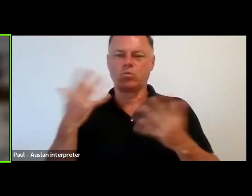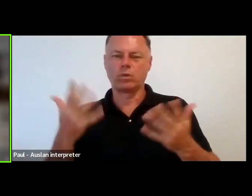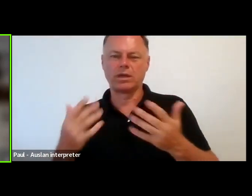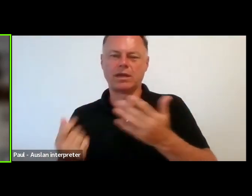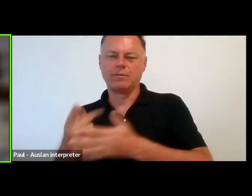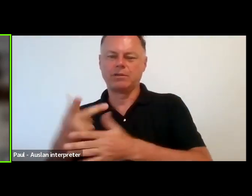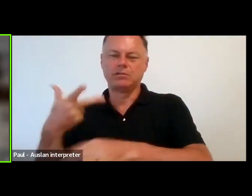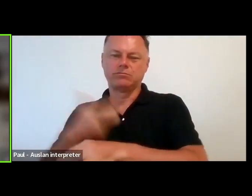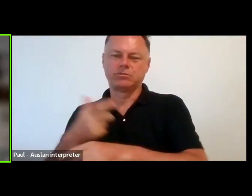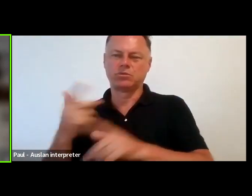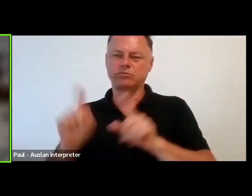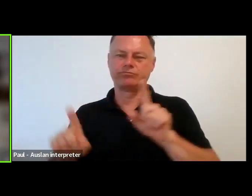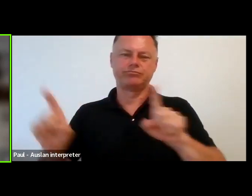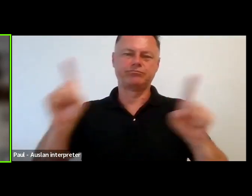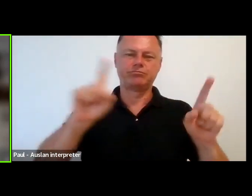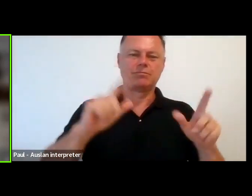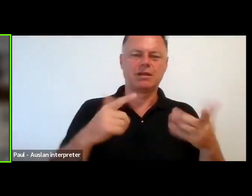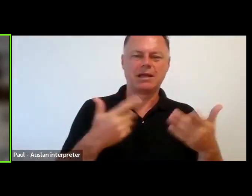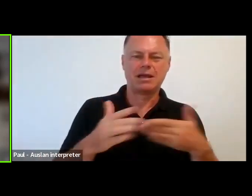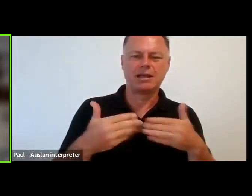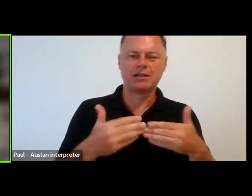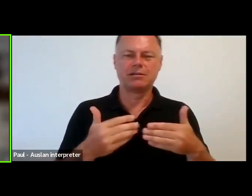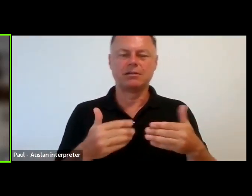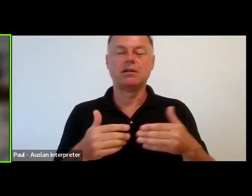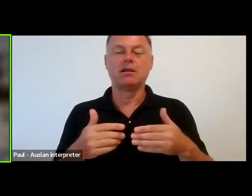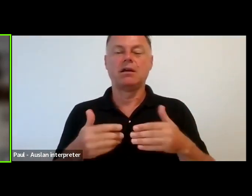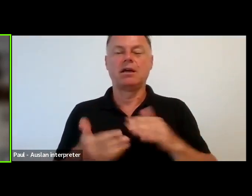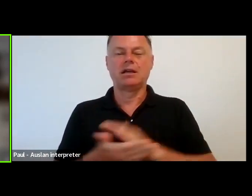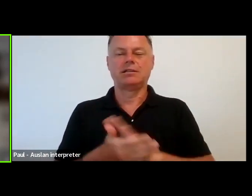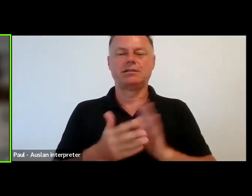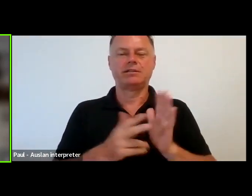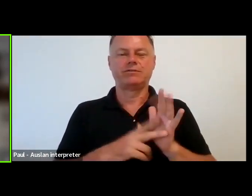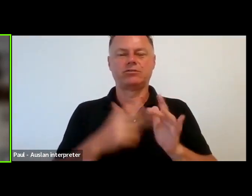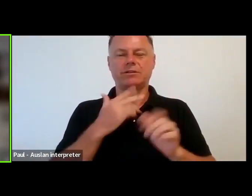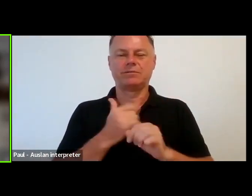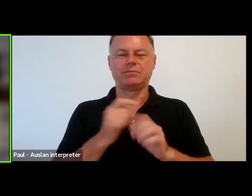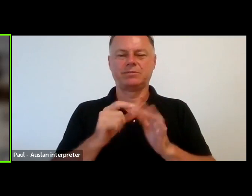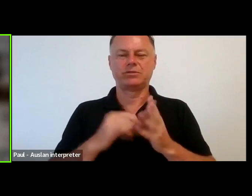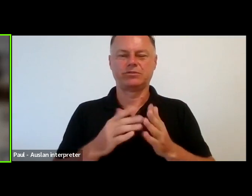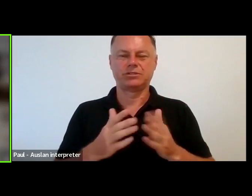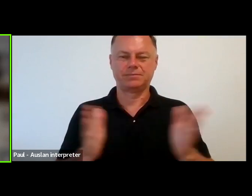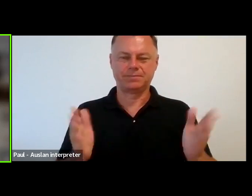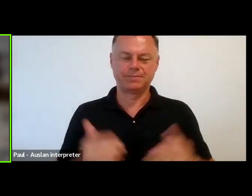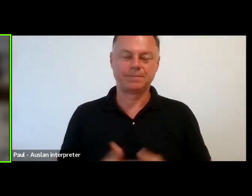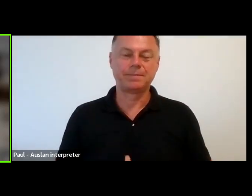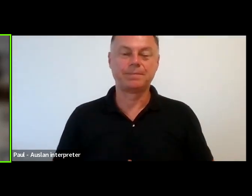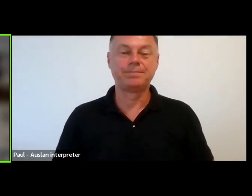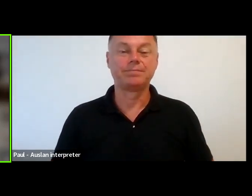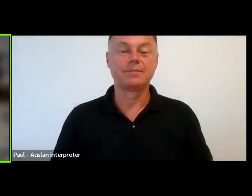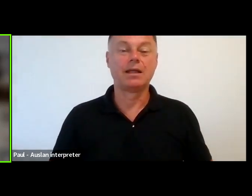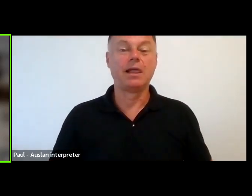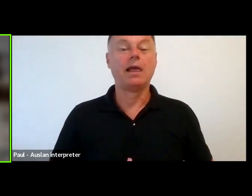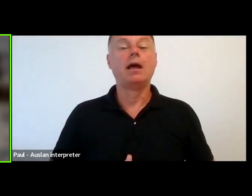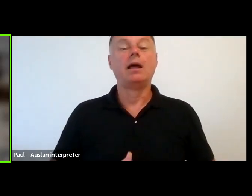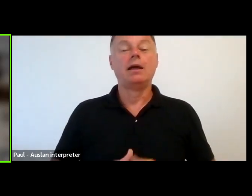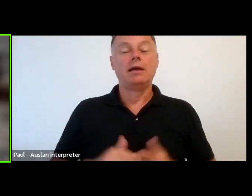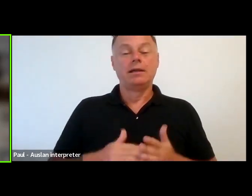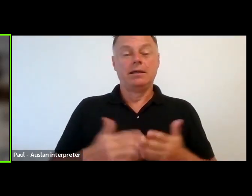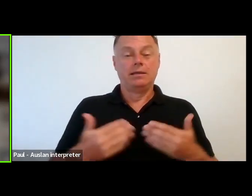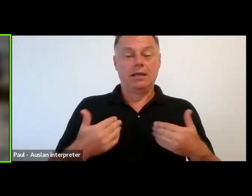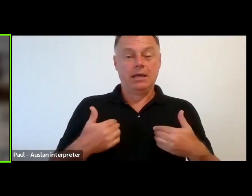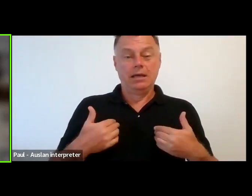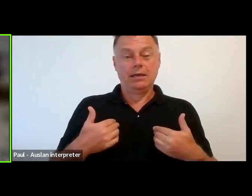program that's led and run by the public sector partners. So I'd like to commence